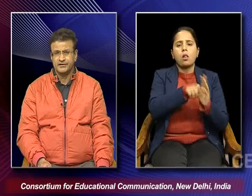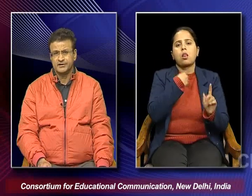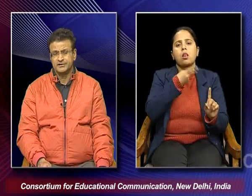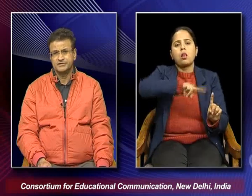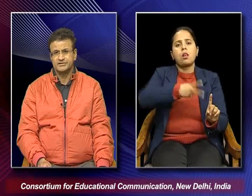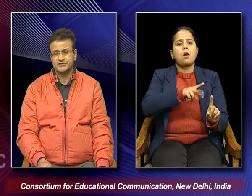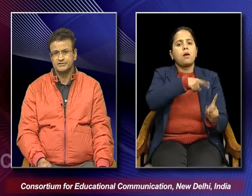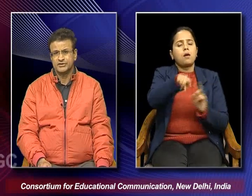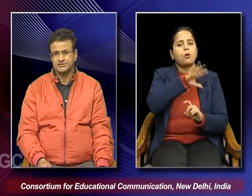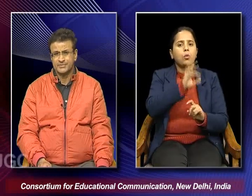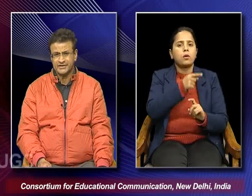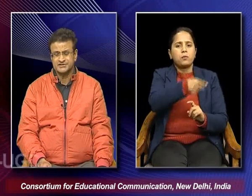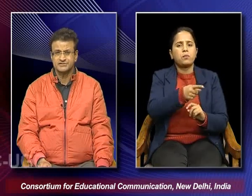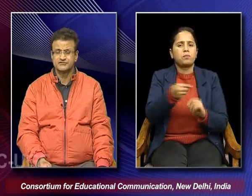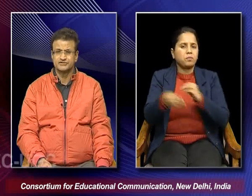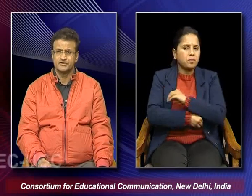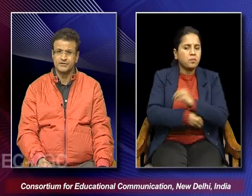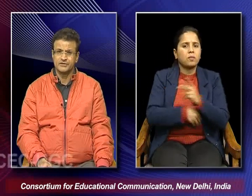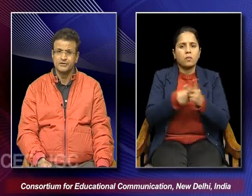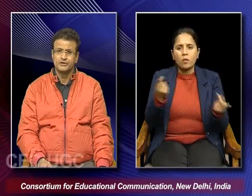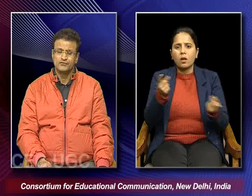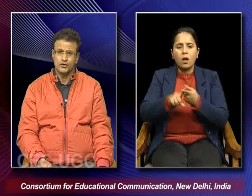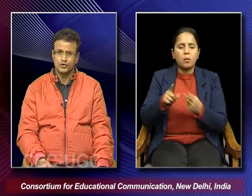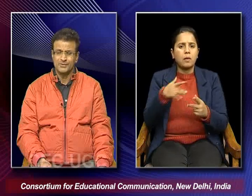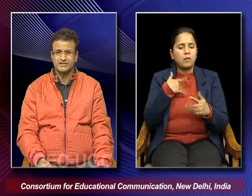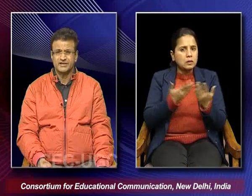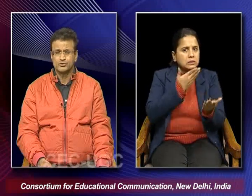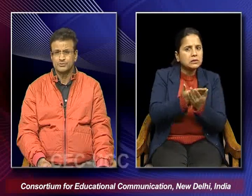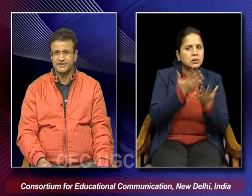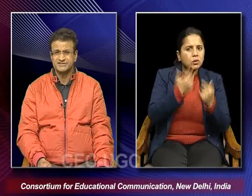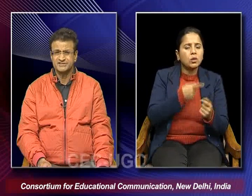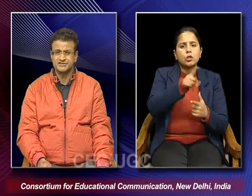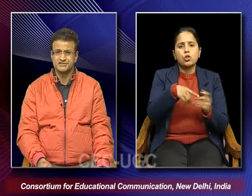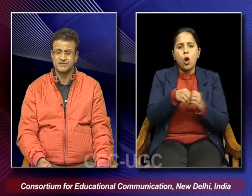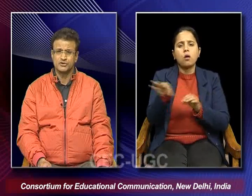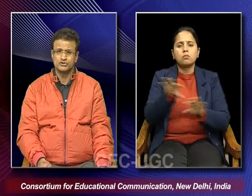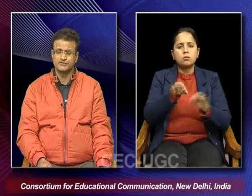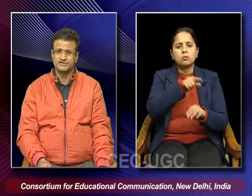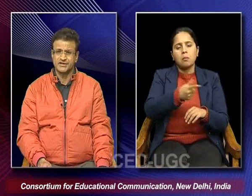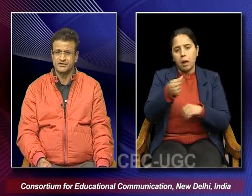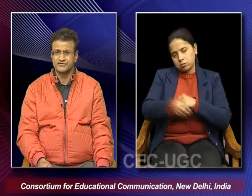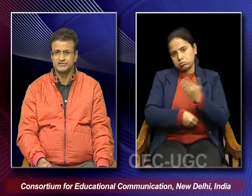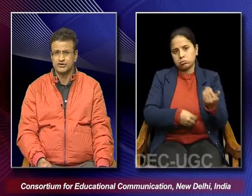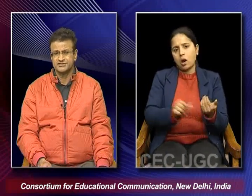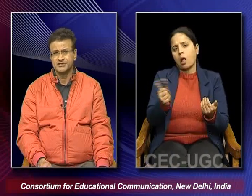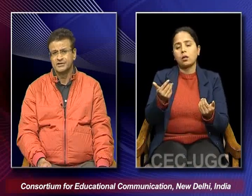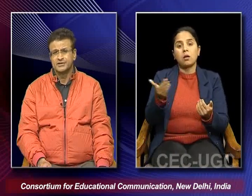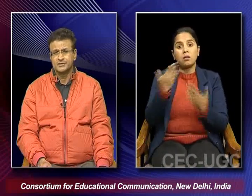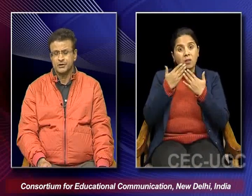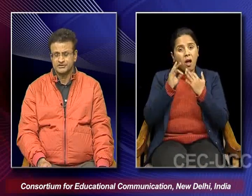and the dishonest practices which were being followed by the recruitment agencies. And because of this kind of